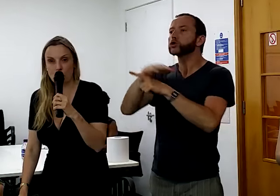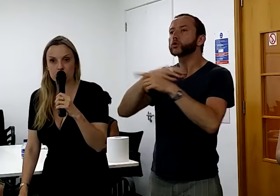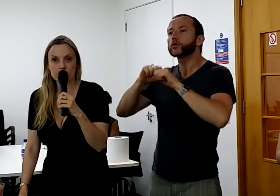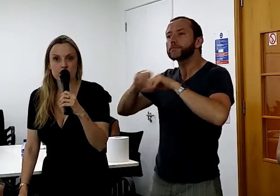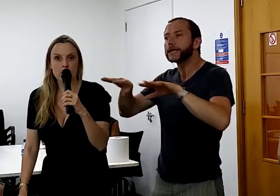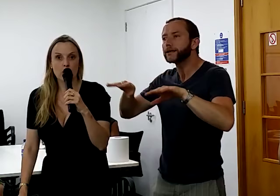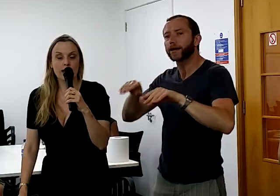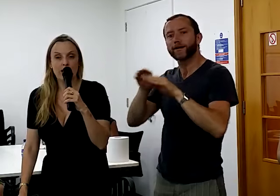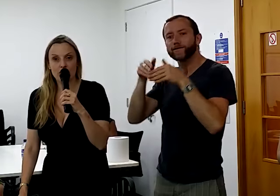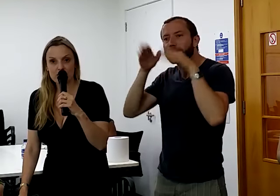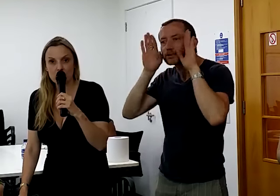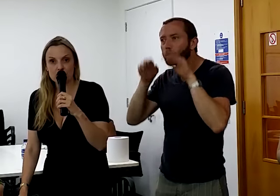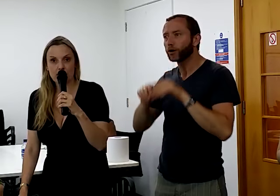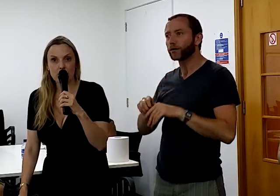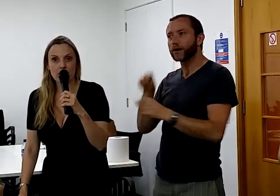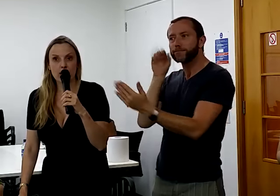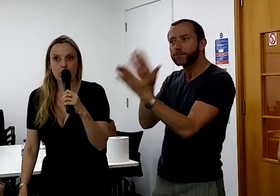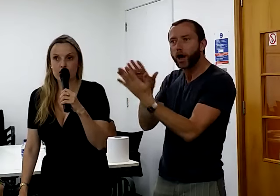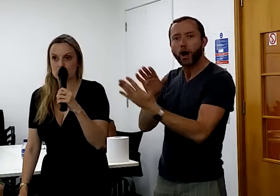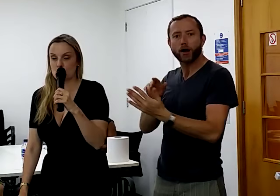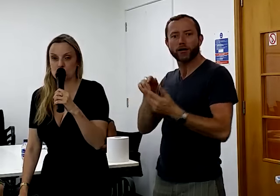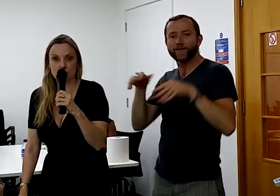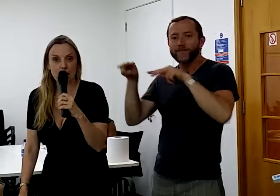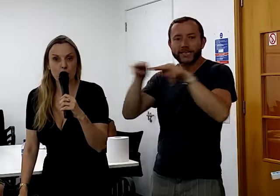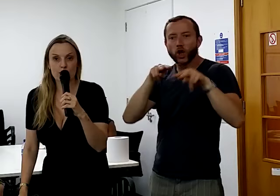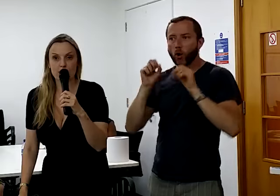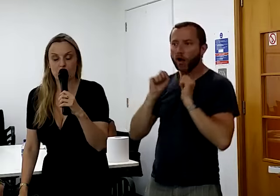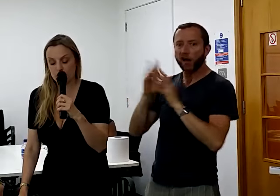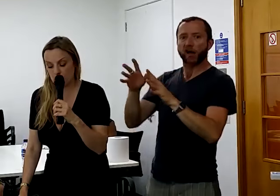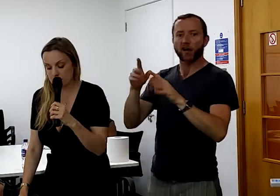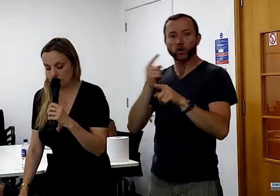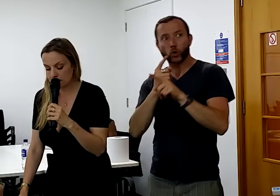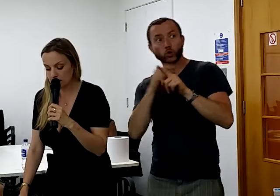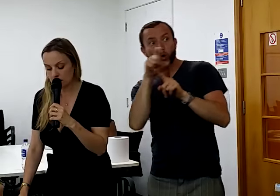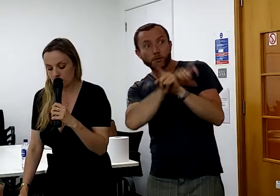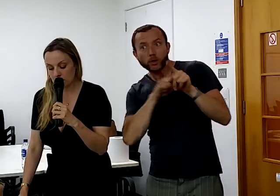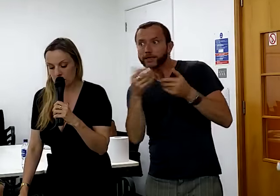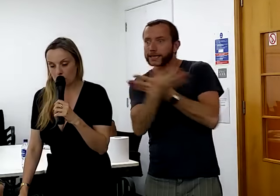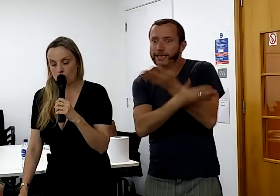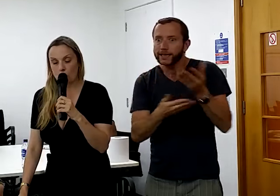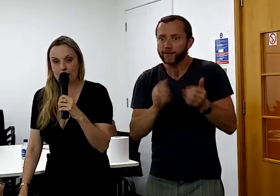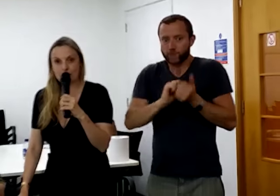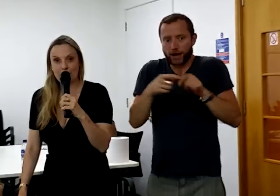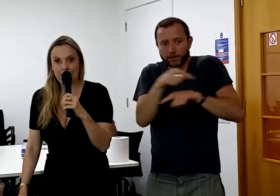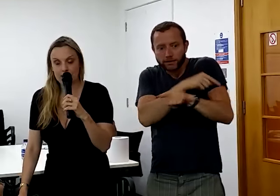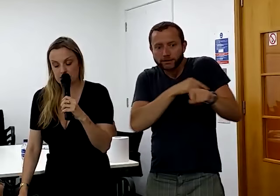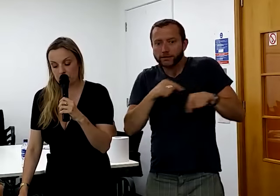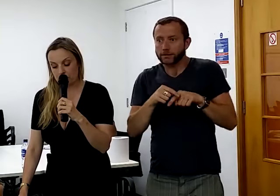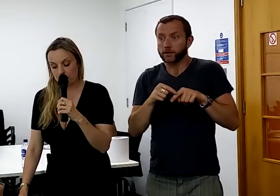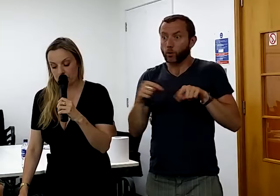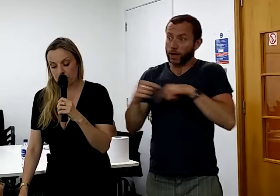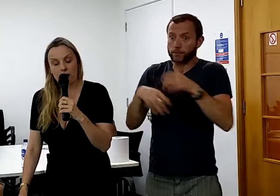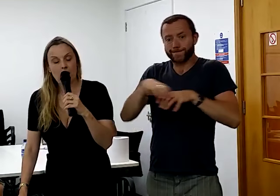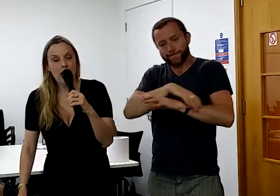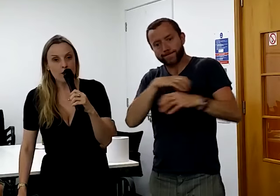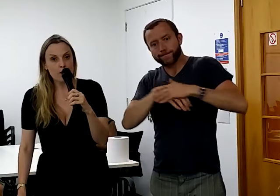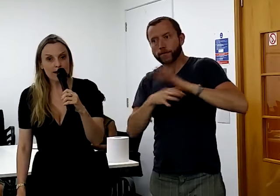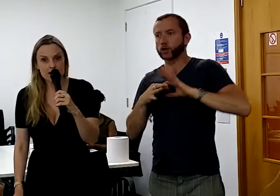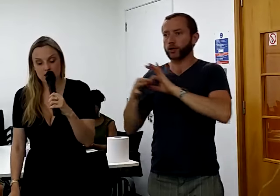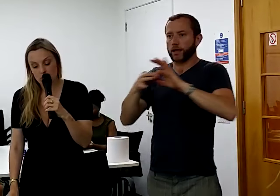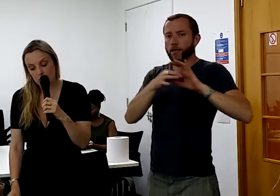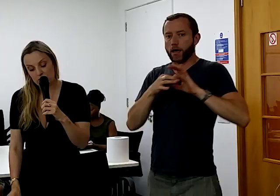we can write blogs, we can get videos out there, we can talk to people within our communities. We can be active.